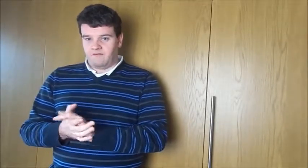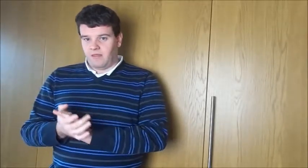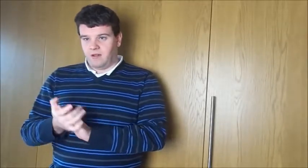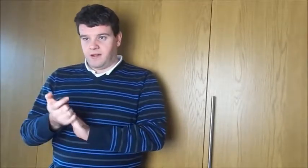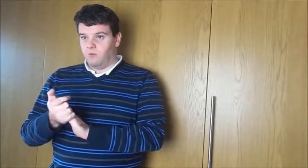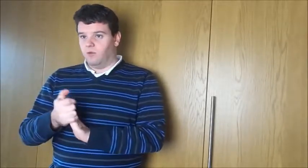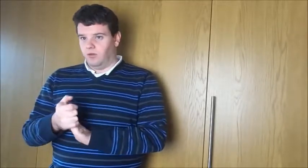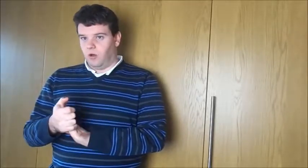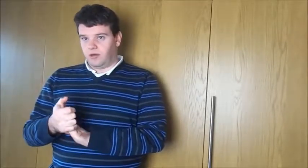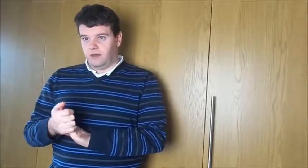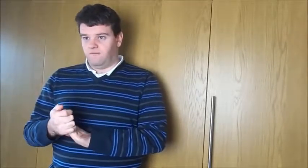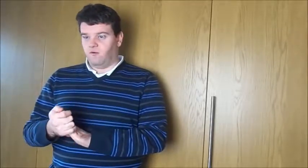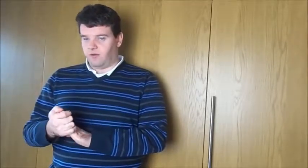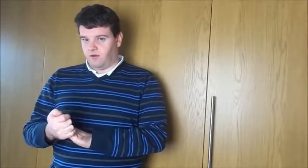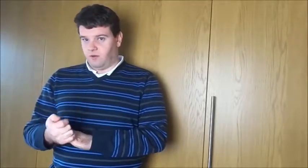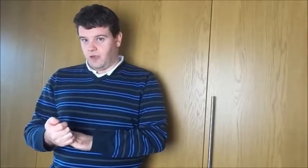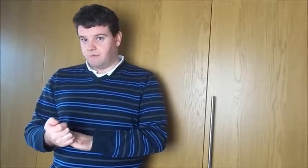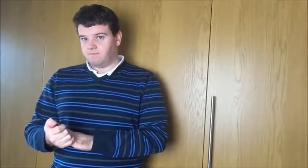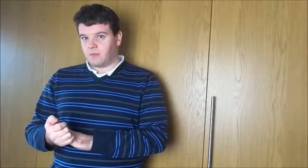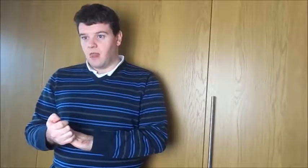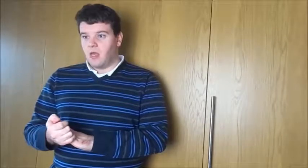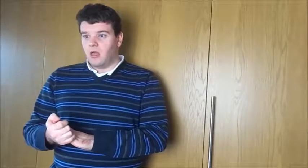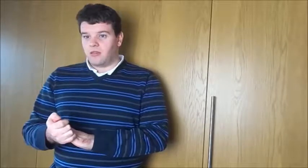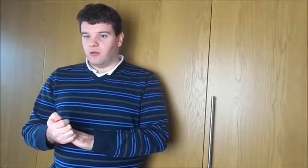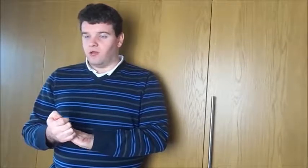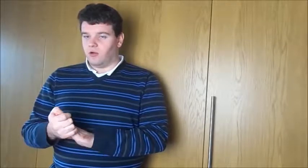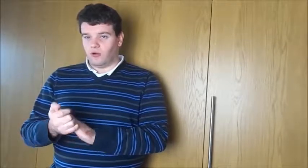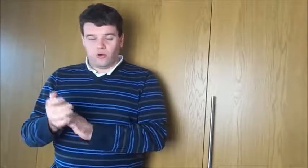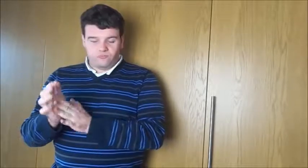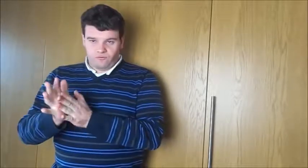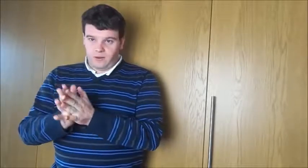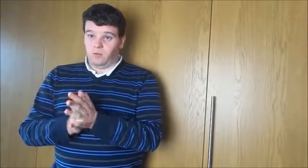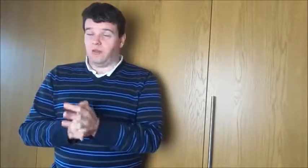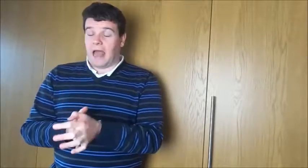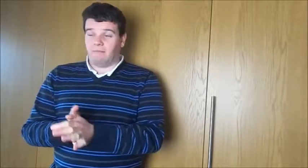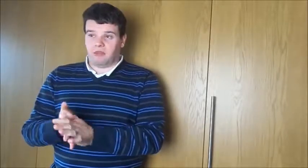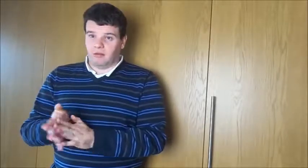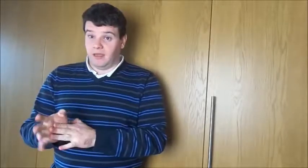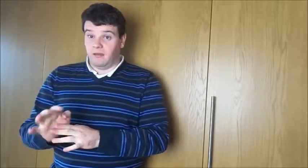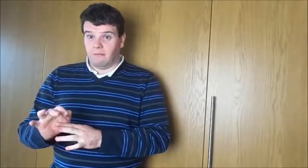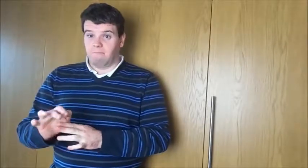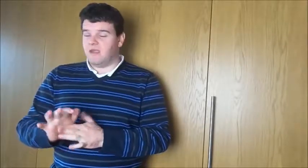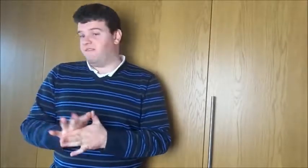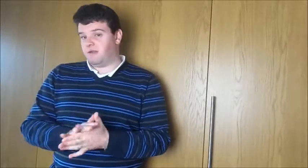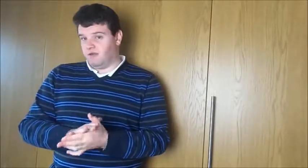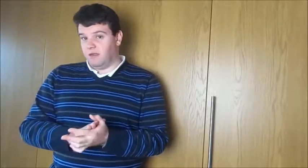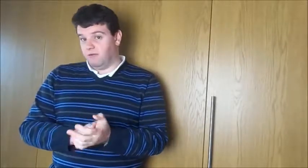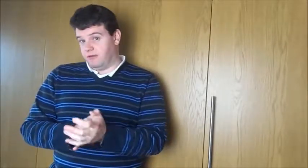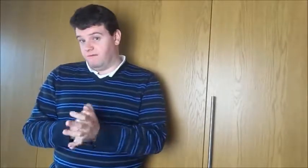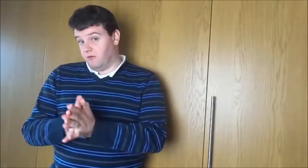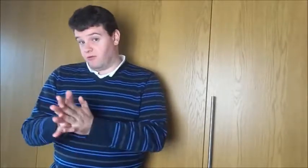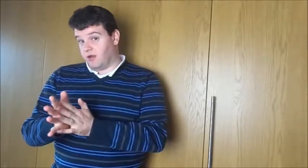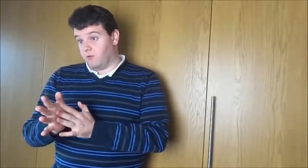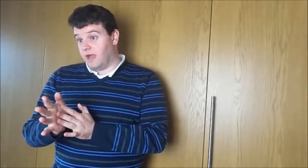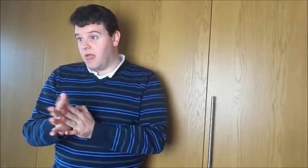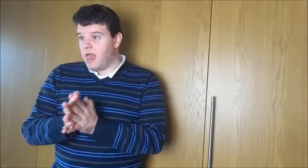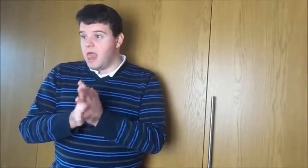fact that she was not informed straight away. Sir John Conroy was absolutely miffed because he wasn't informed straight away.